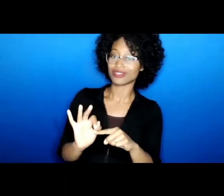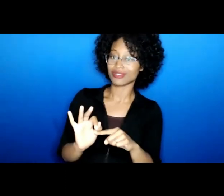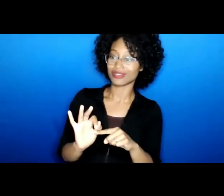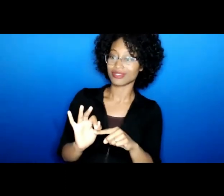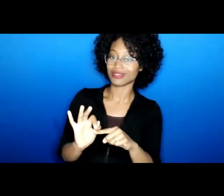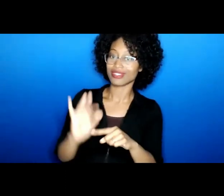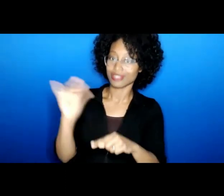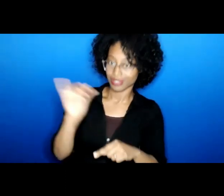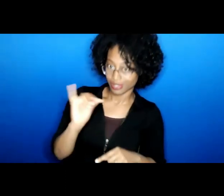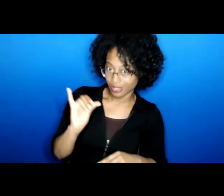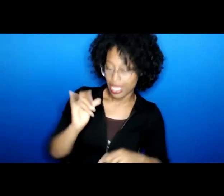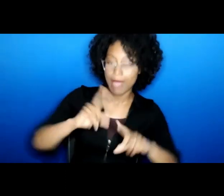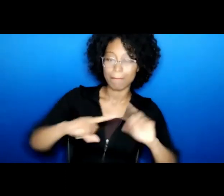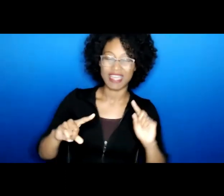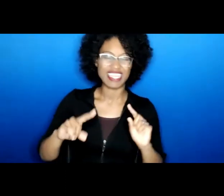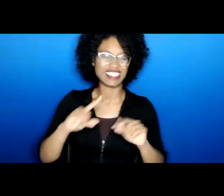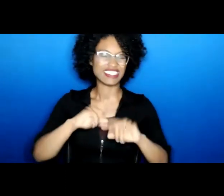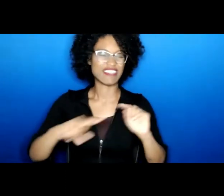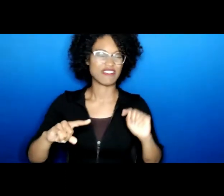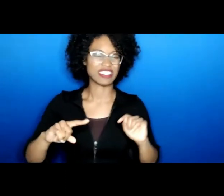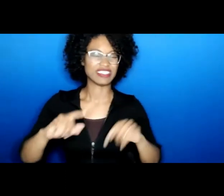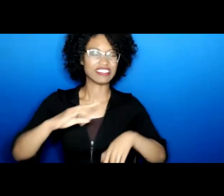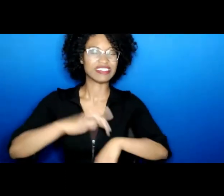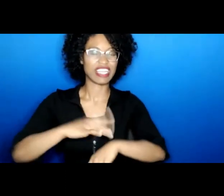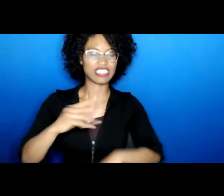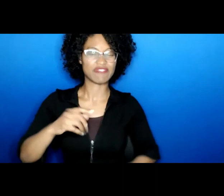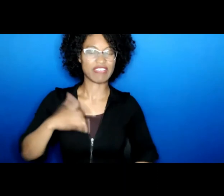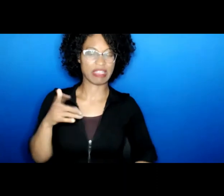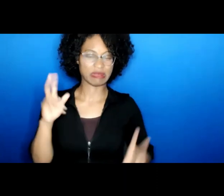but it has a different touch and feel.